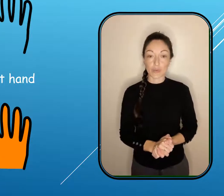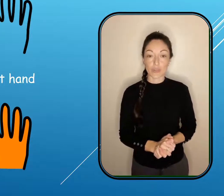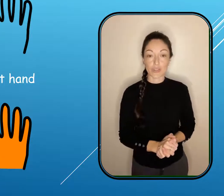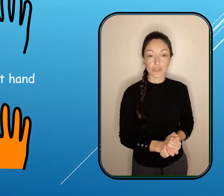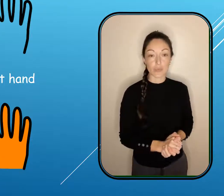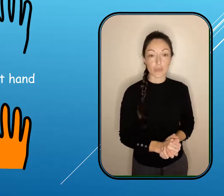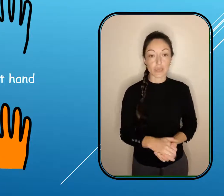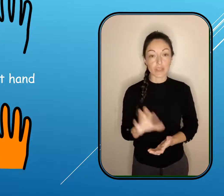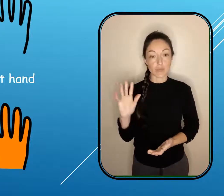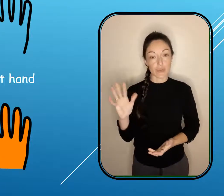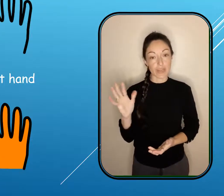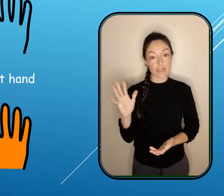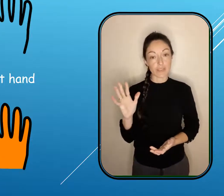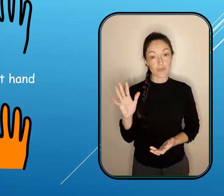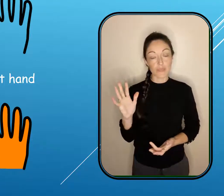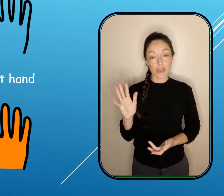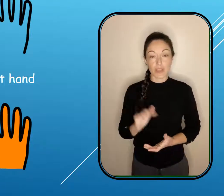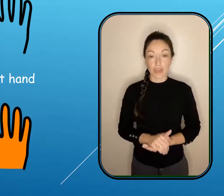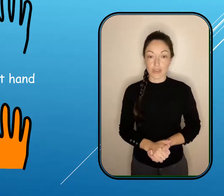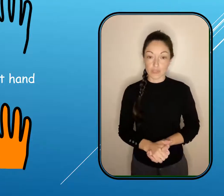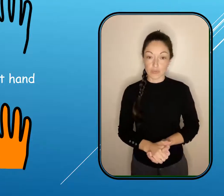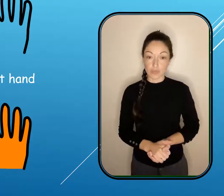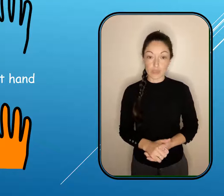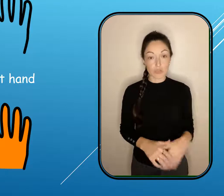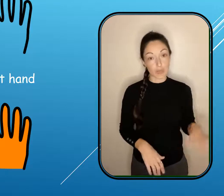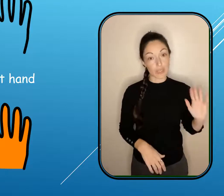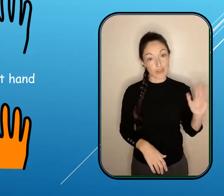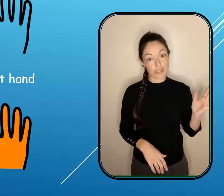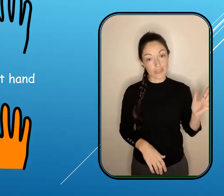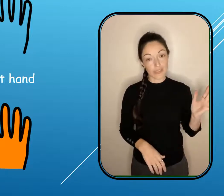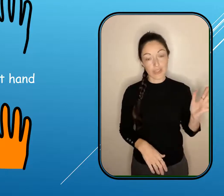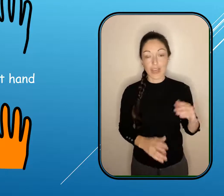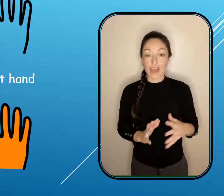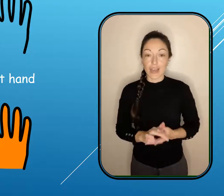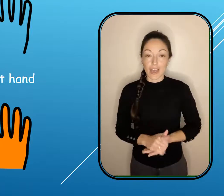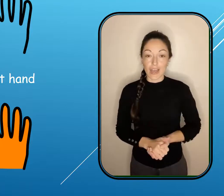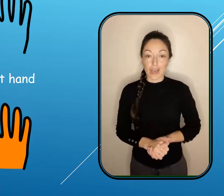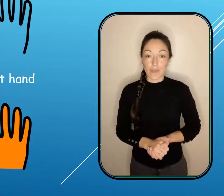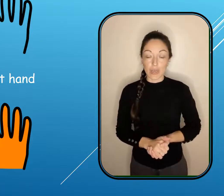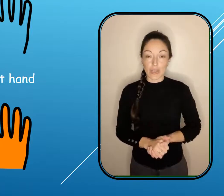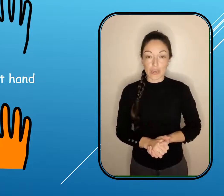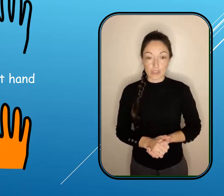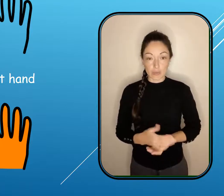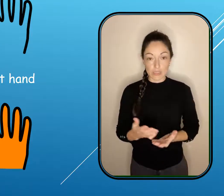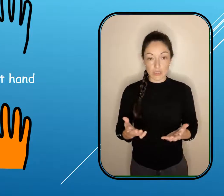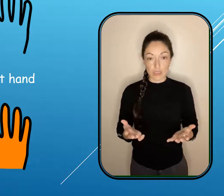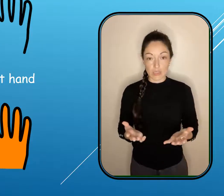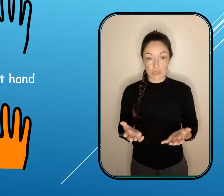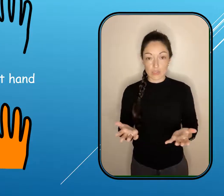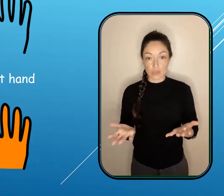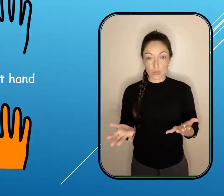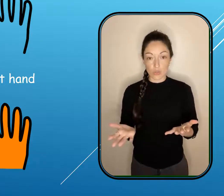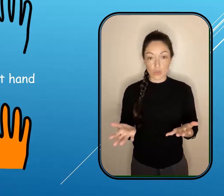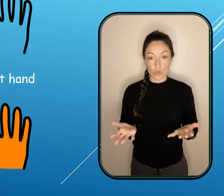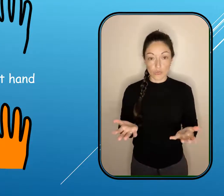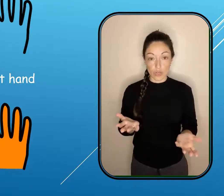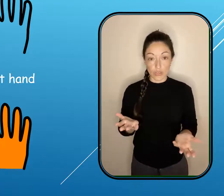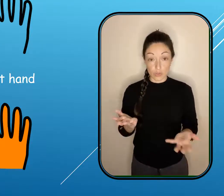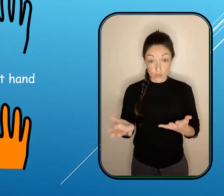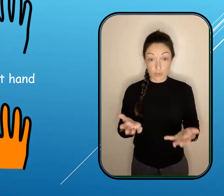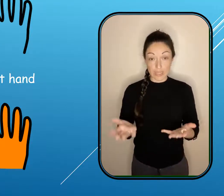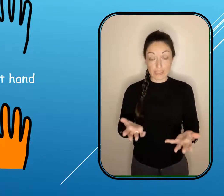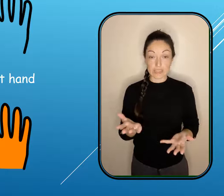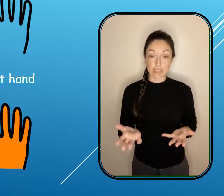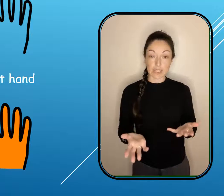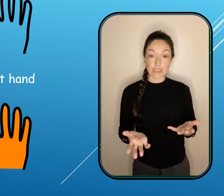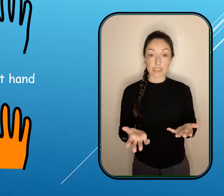write with. So for me, that's my right hand. For some of you, it might be your left hand. That just means that your